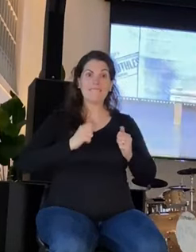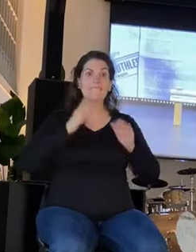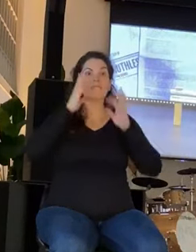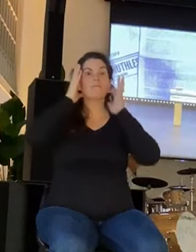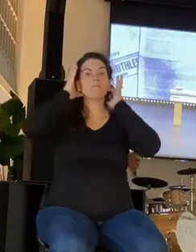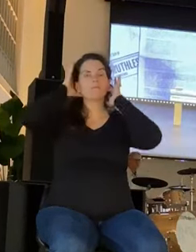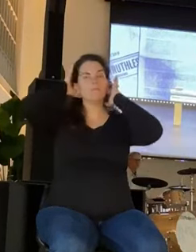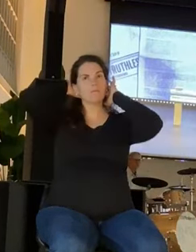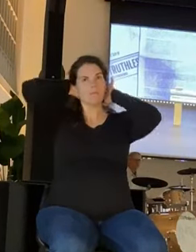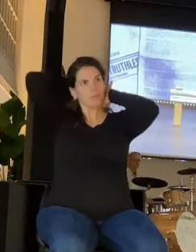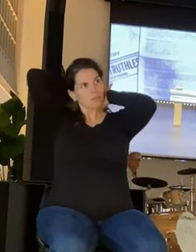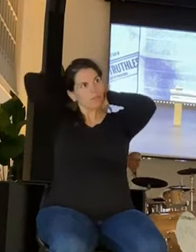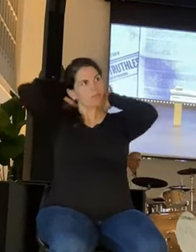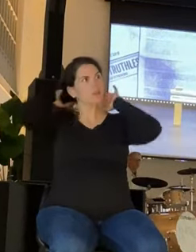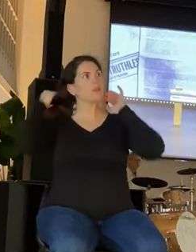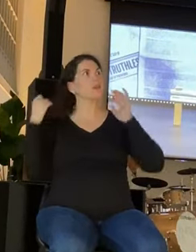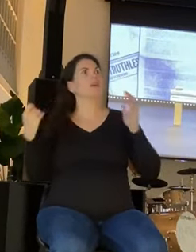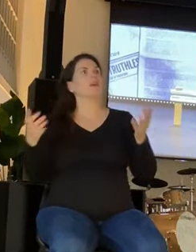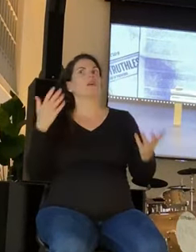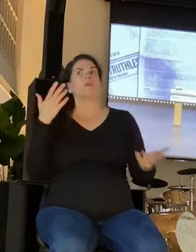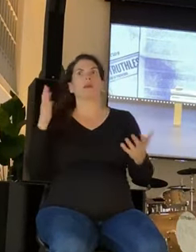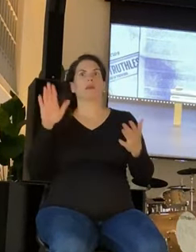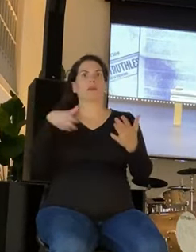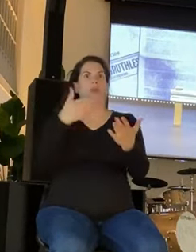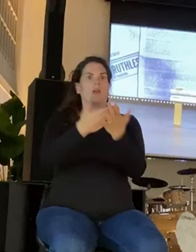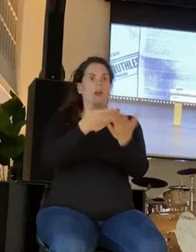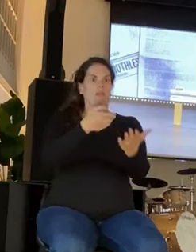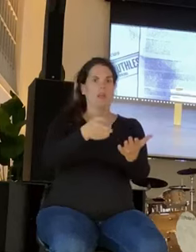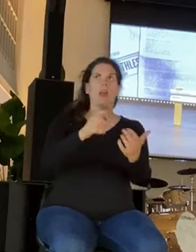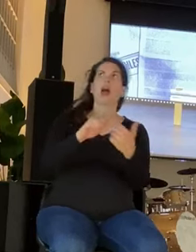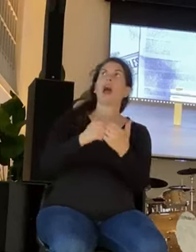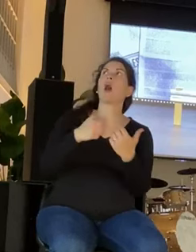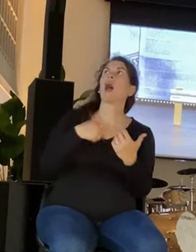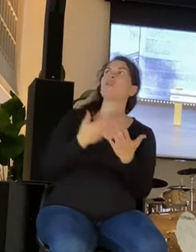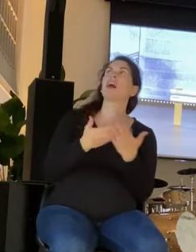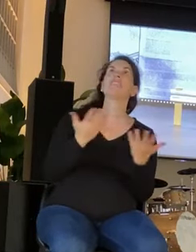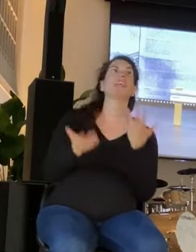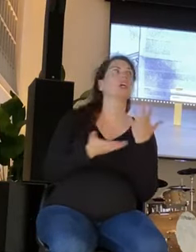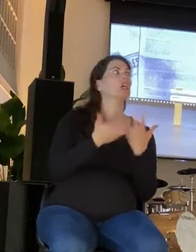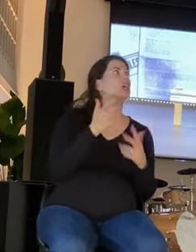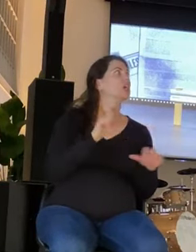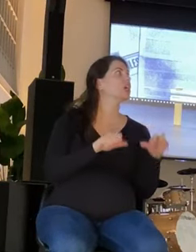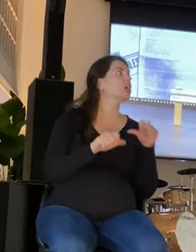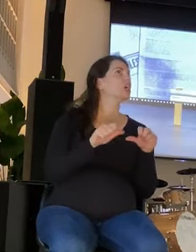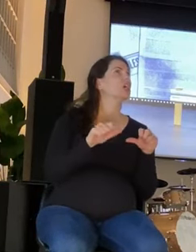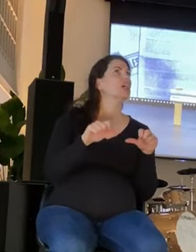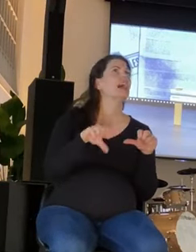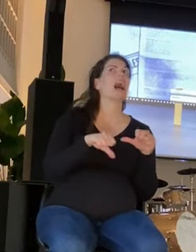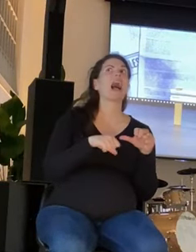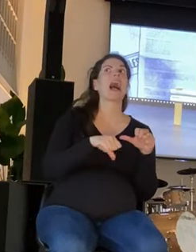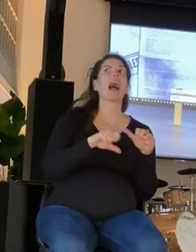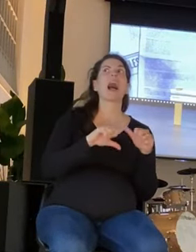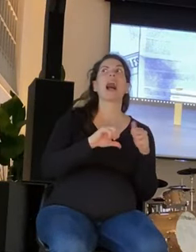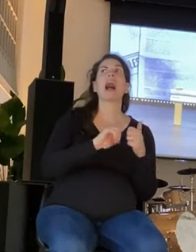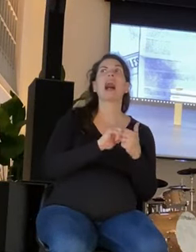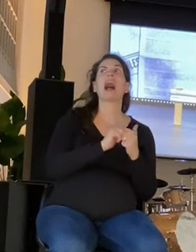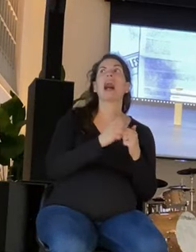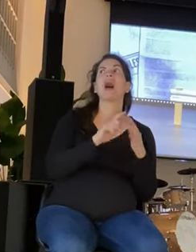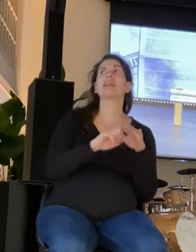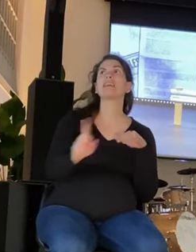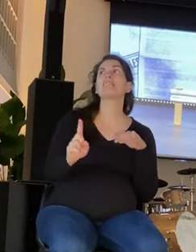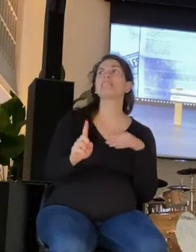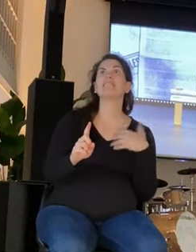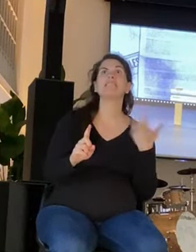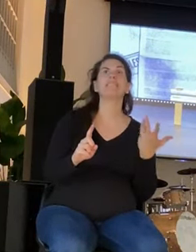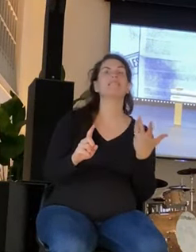end up someplace you never wanted to go, down a path that you never wanted to be, wondering how do I get out of here? Today we're going to